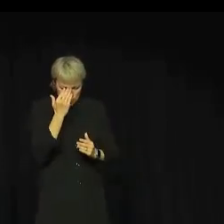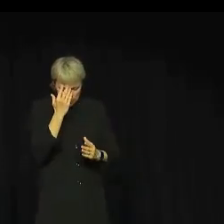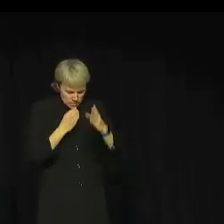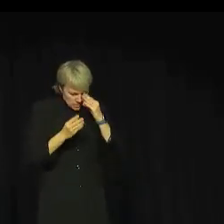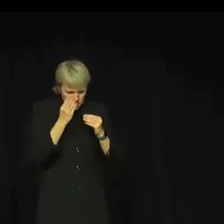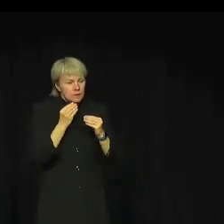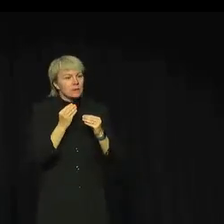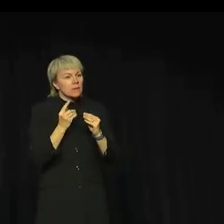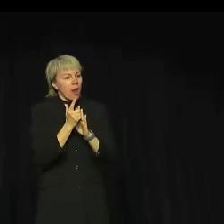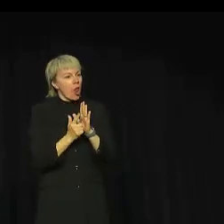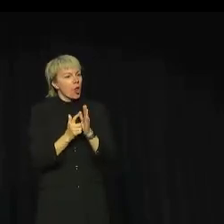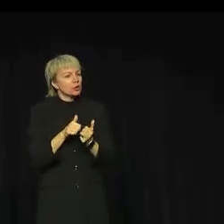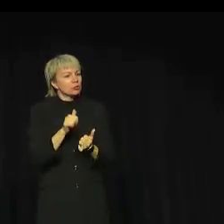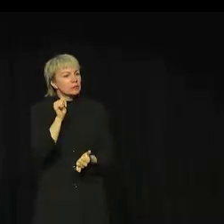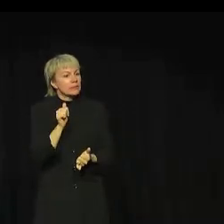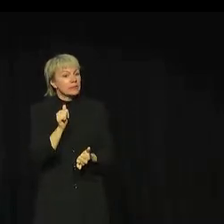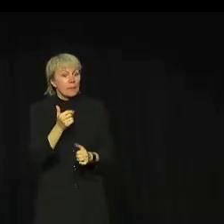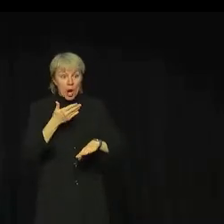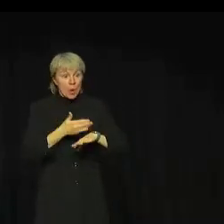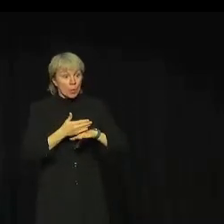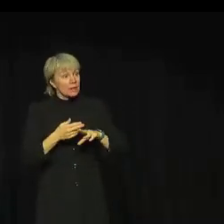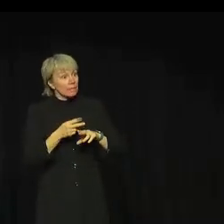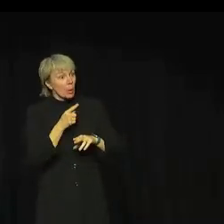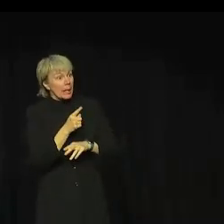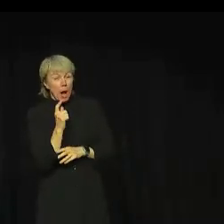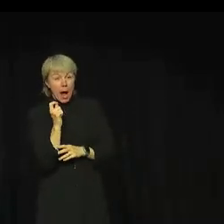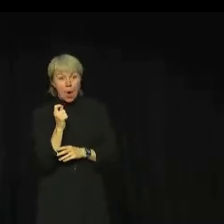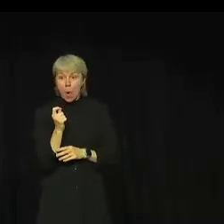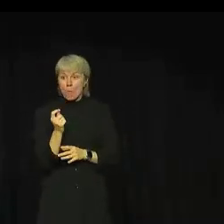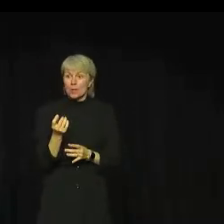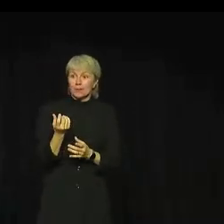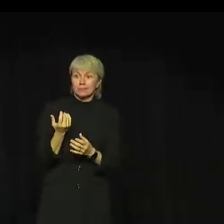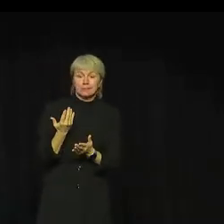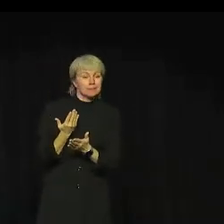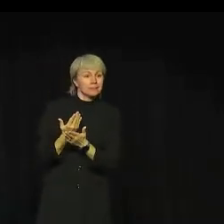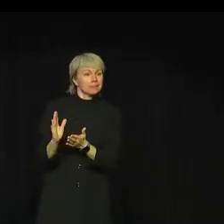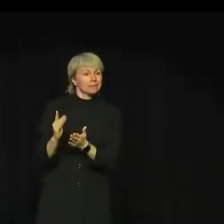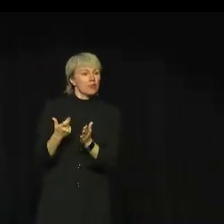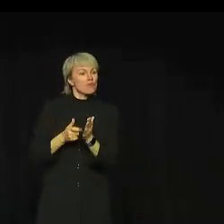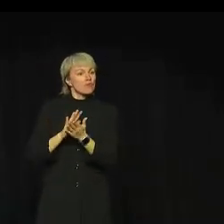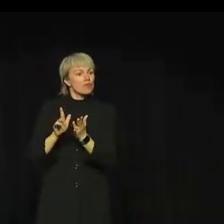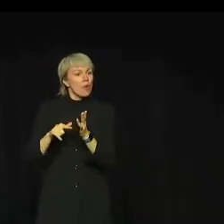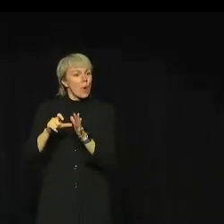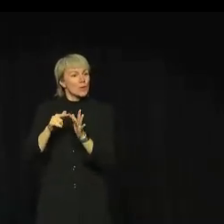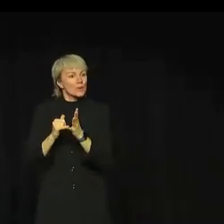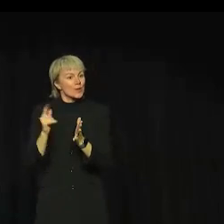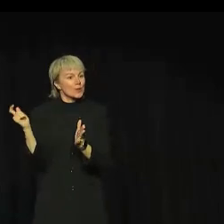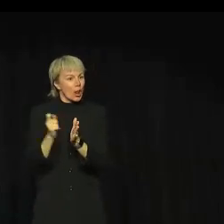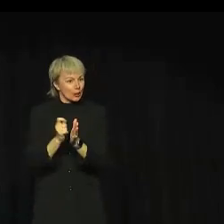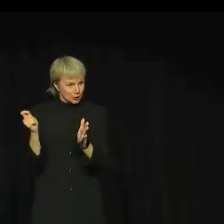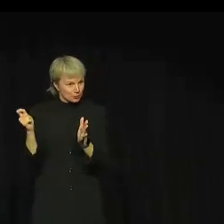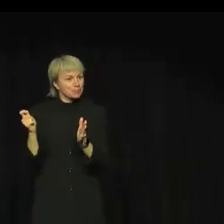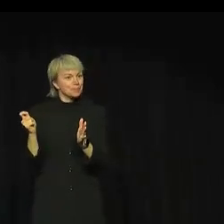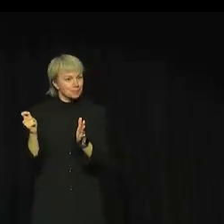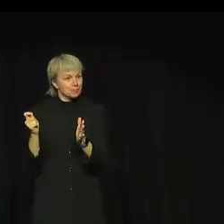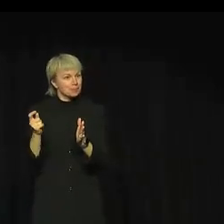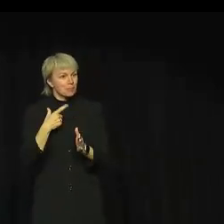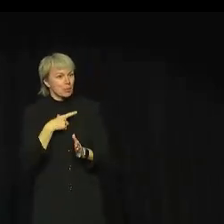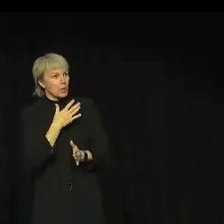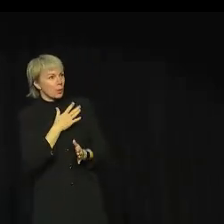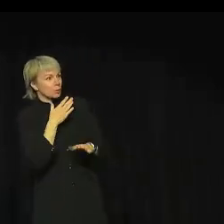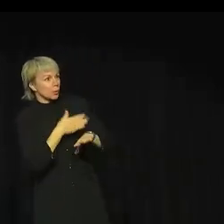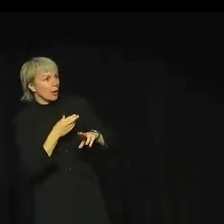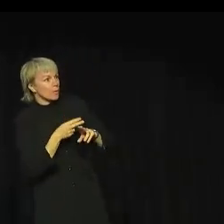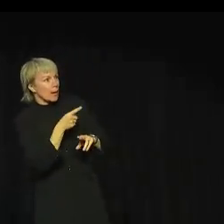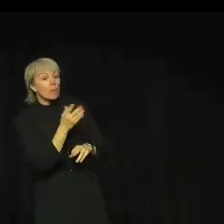I was so excited to work for, I was about to turn down a Rhodes Scholarship. However, when I called Justice Kirby to tell him that this was my decision,